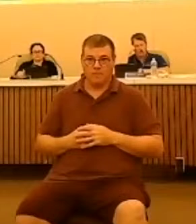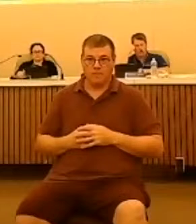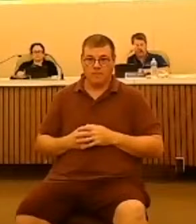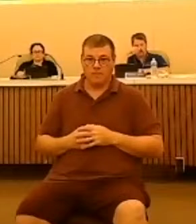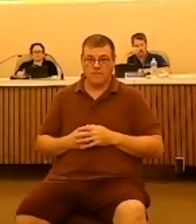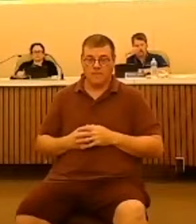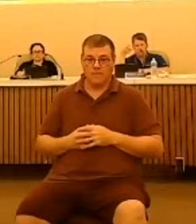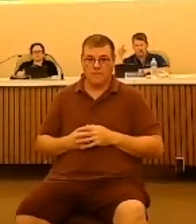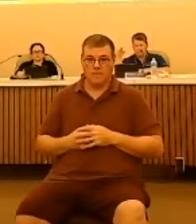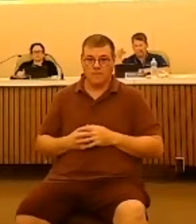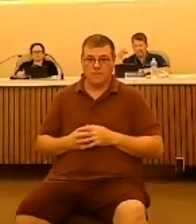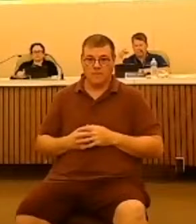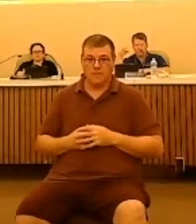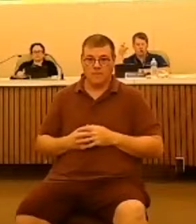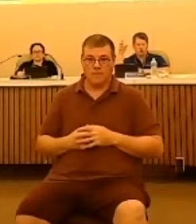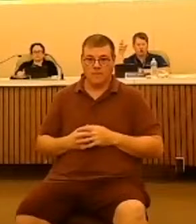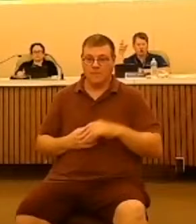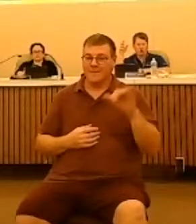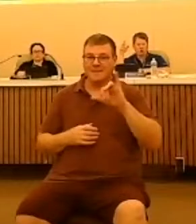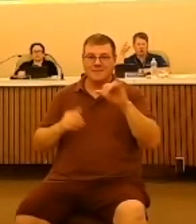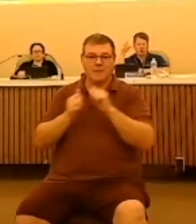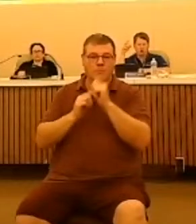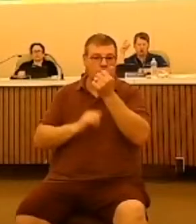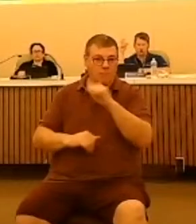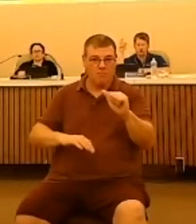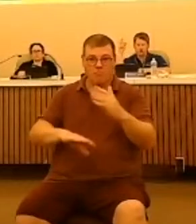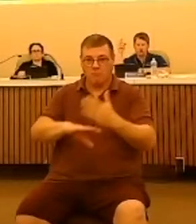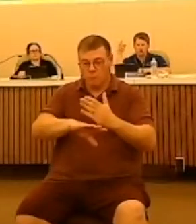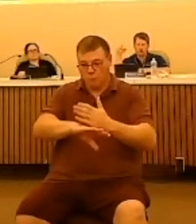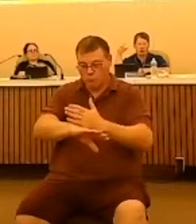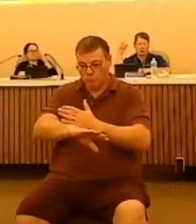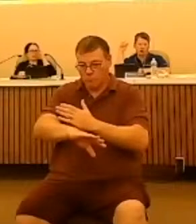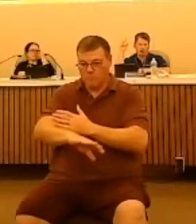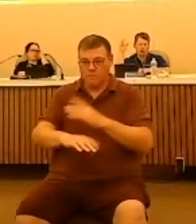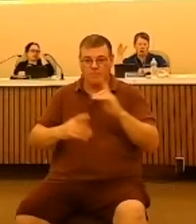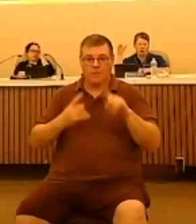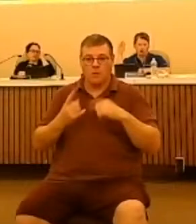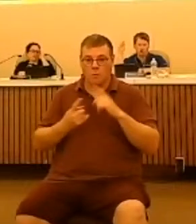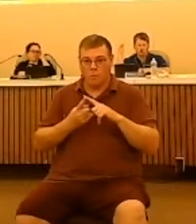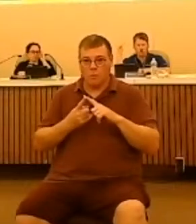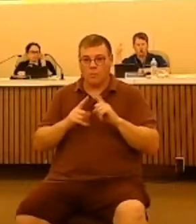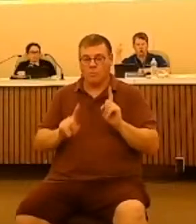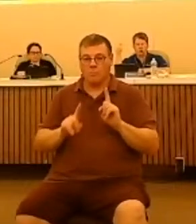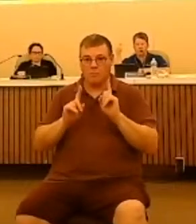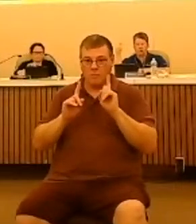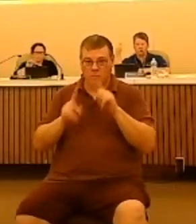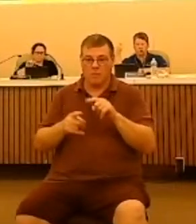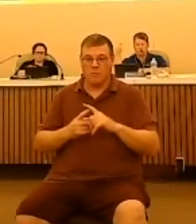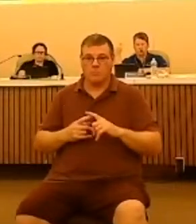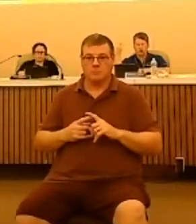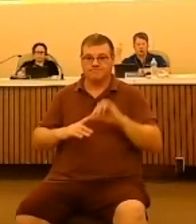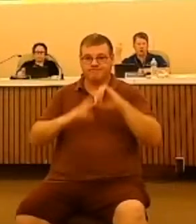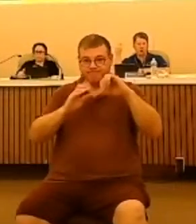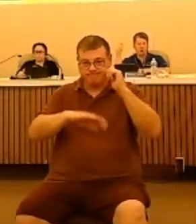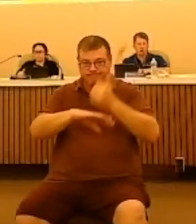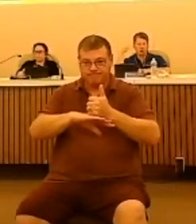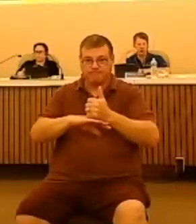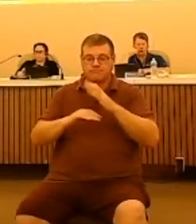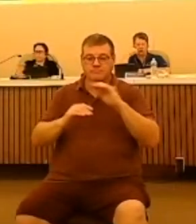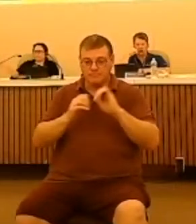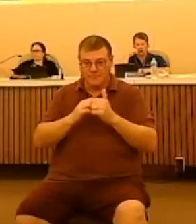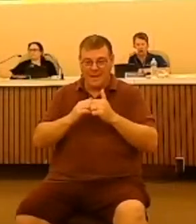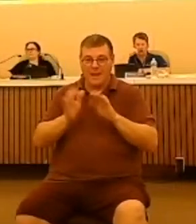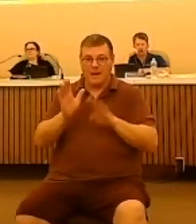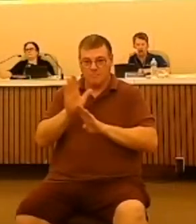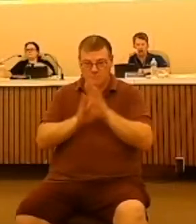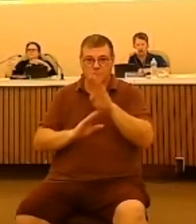Same with any of these improvements, you know, in terms of where they would go, where they, you know, how they would go in, that type